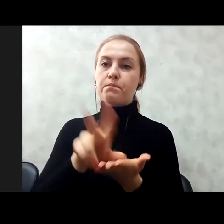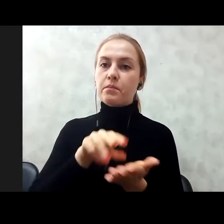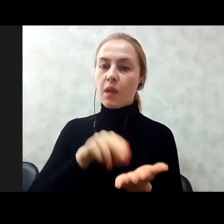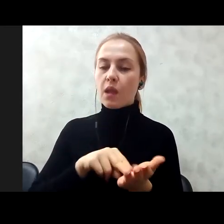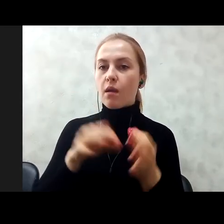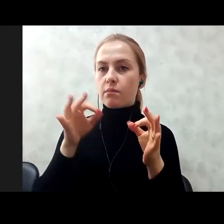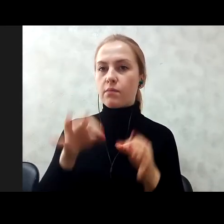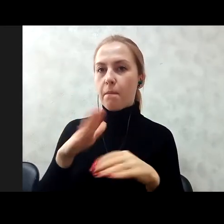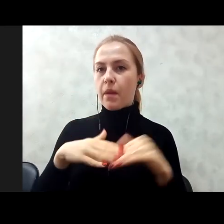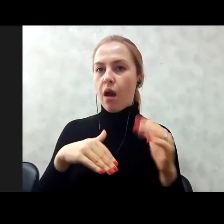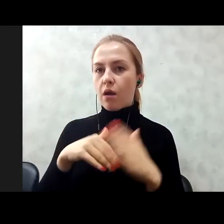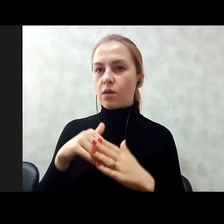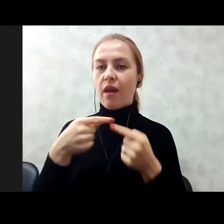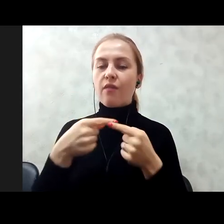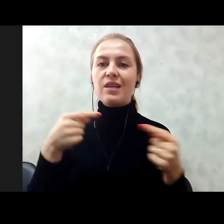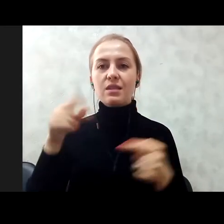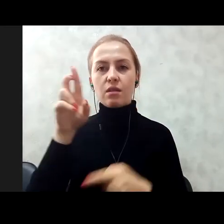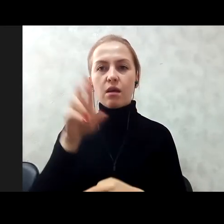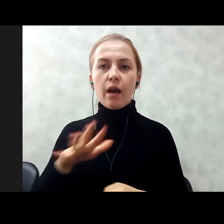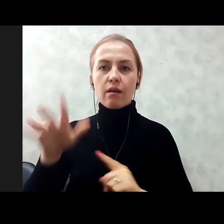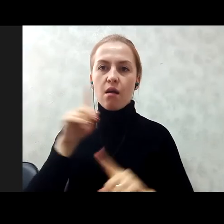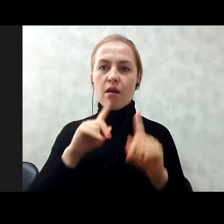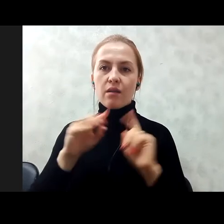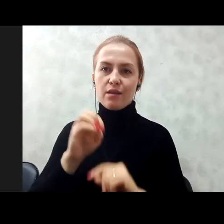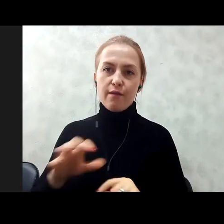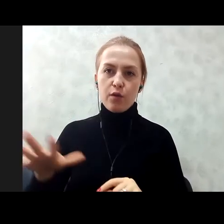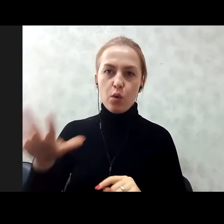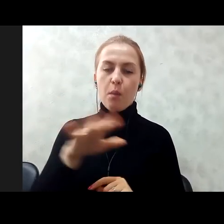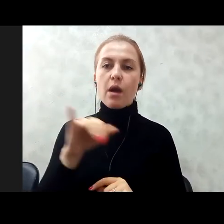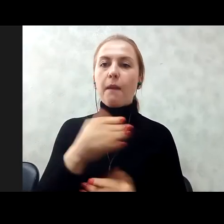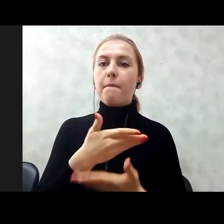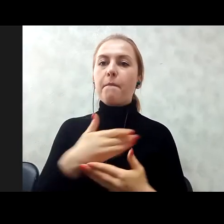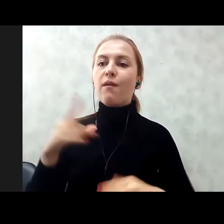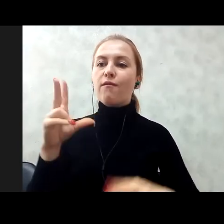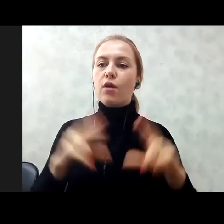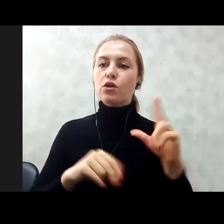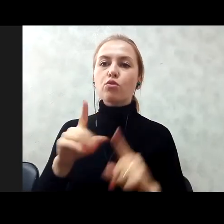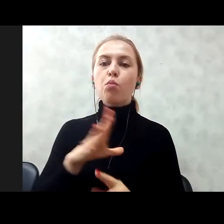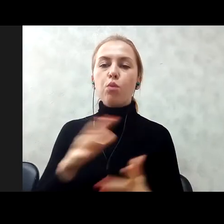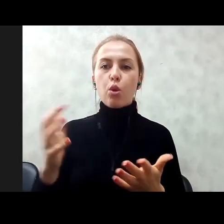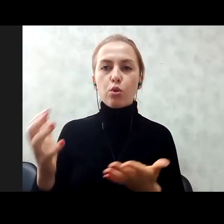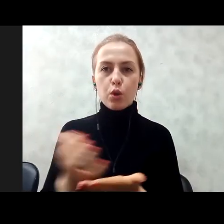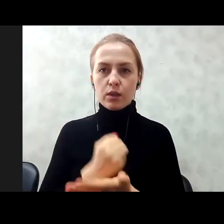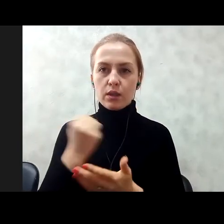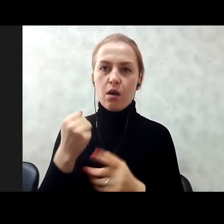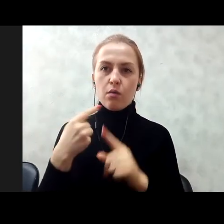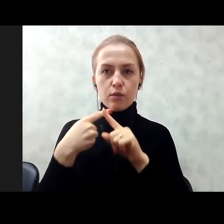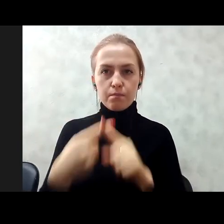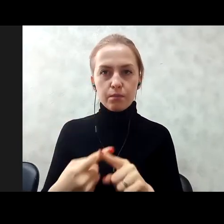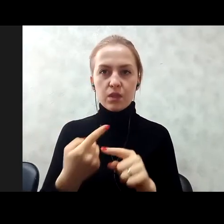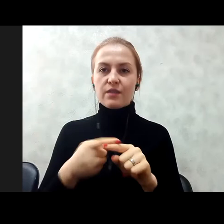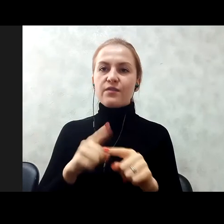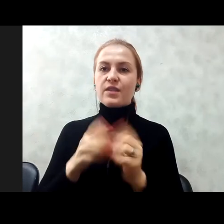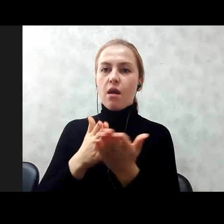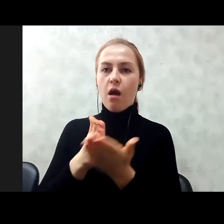Europe. In the end, progress has been achieved, and that is essential. We are aware of discussions about IDPs in Ukraine